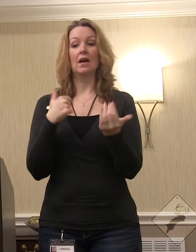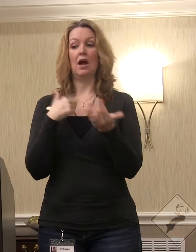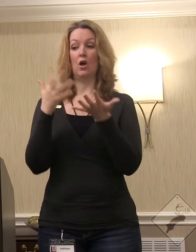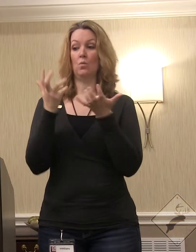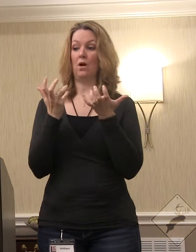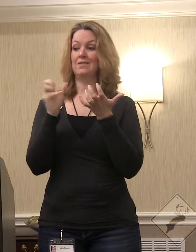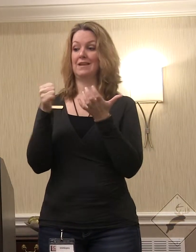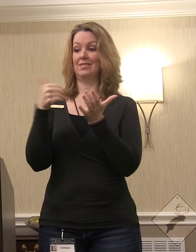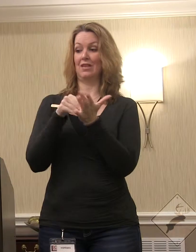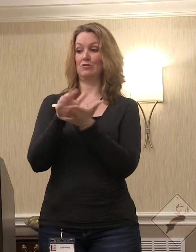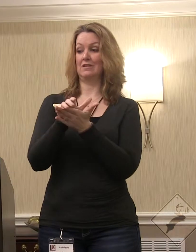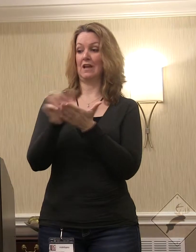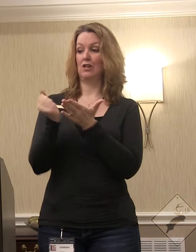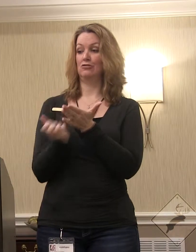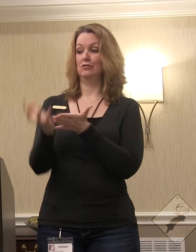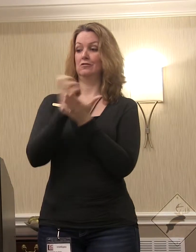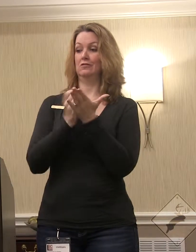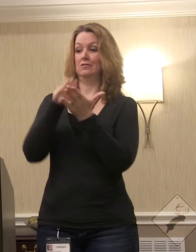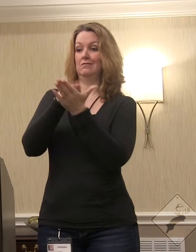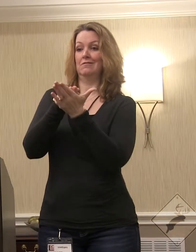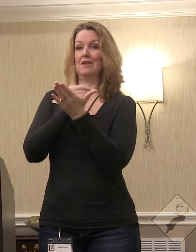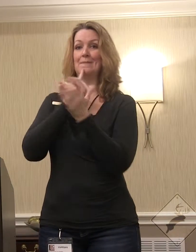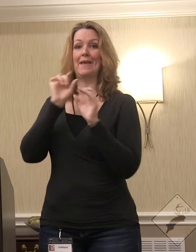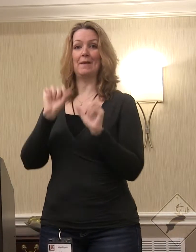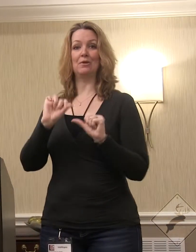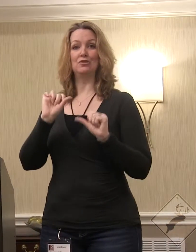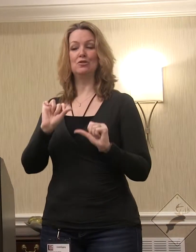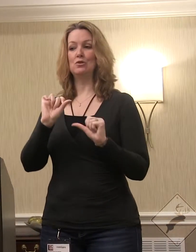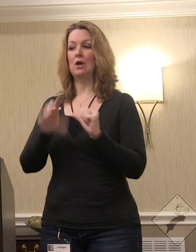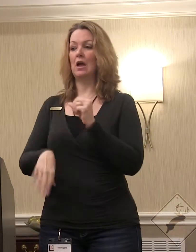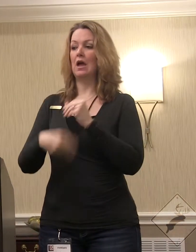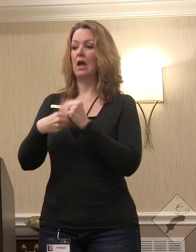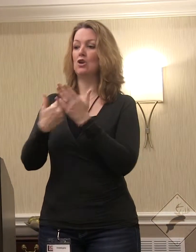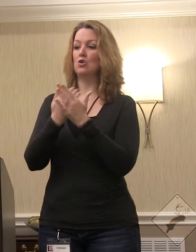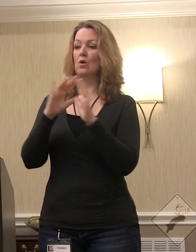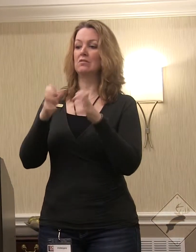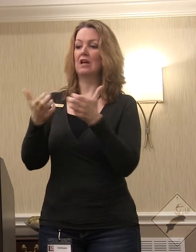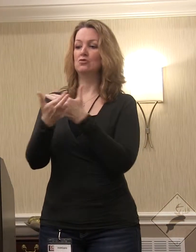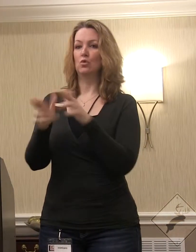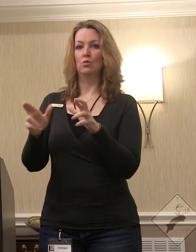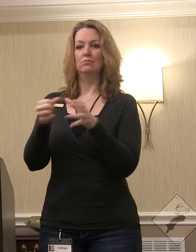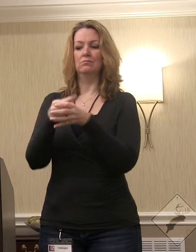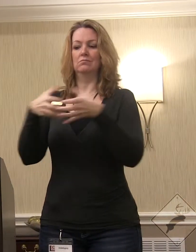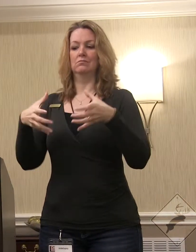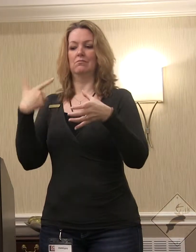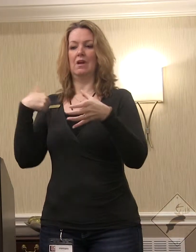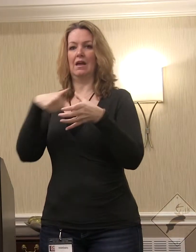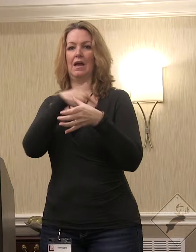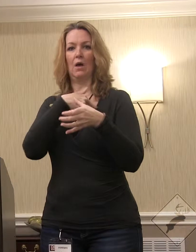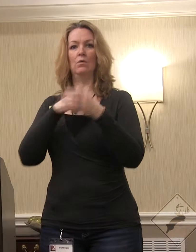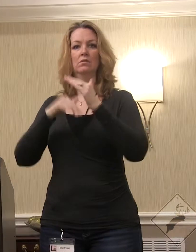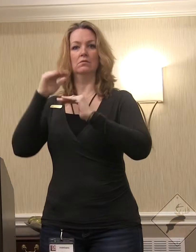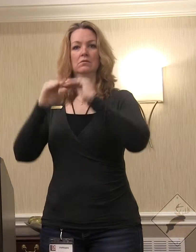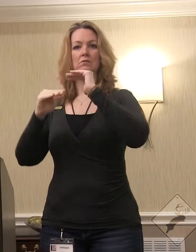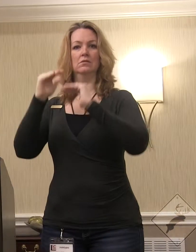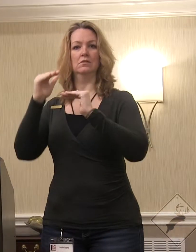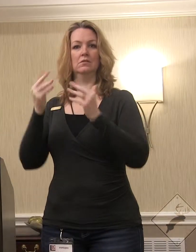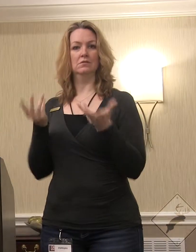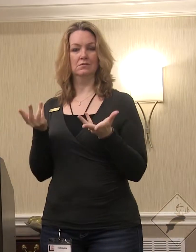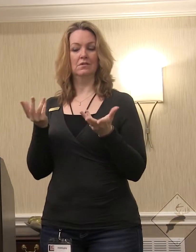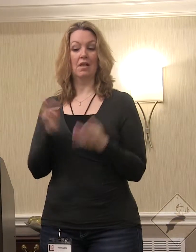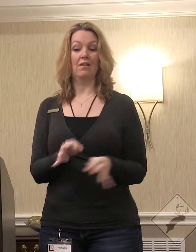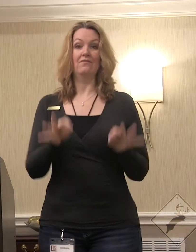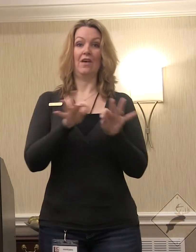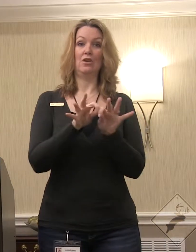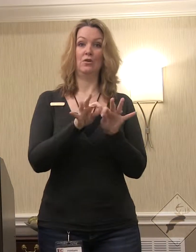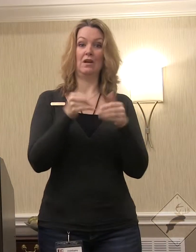raise $10,000 to add a new classroom to our facility, right? Value. Does it